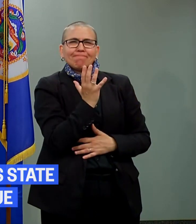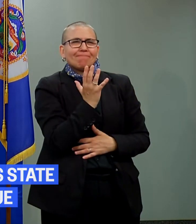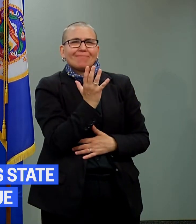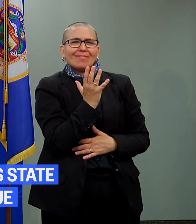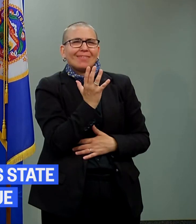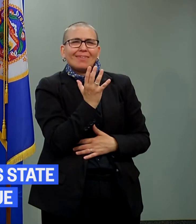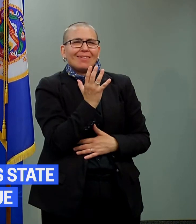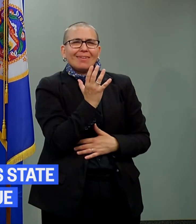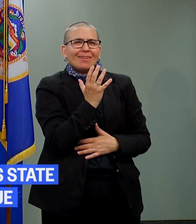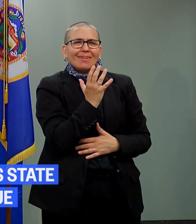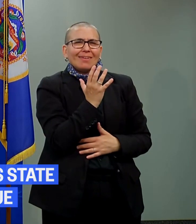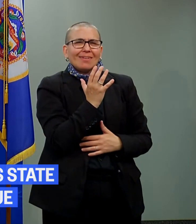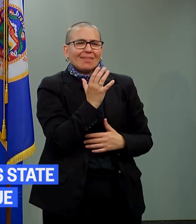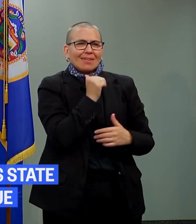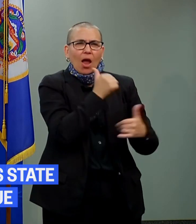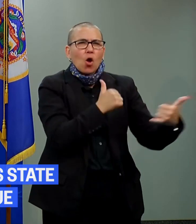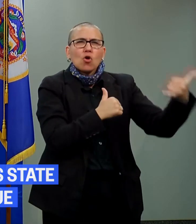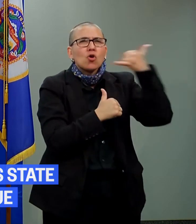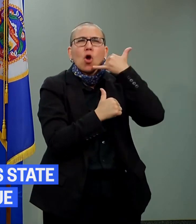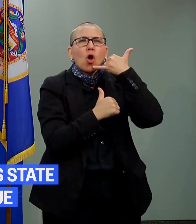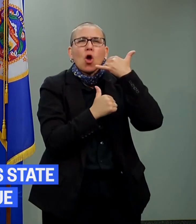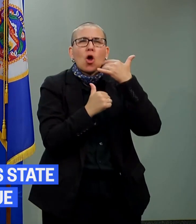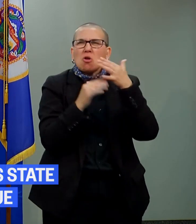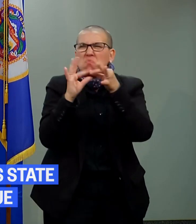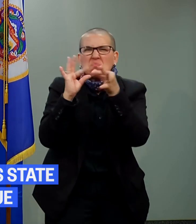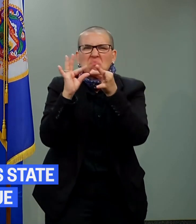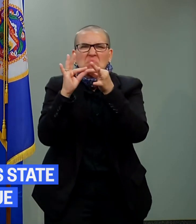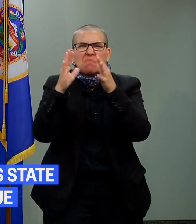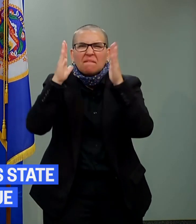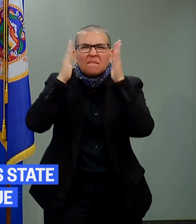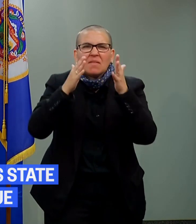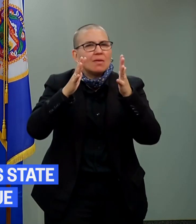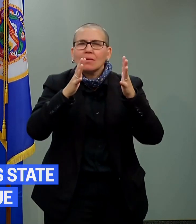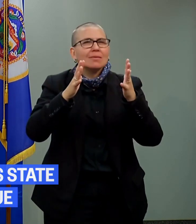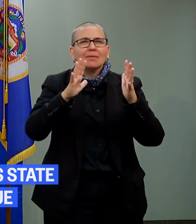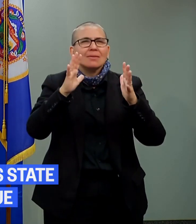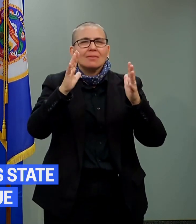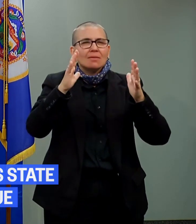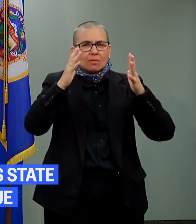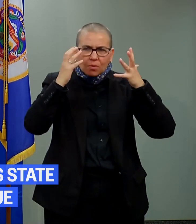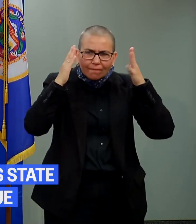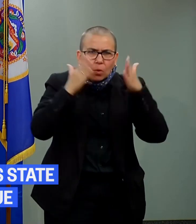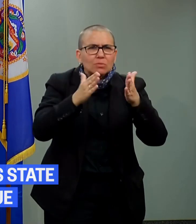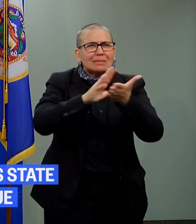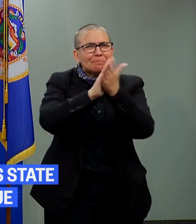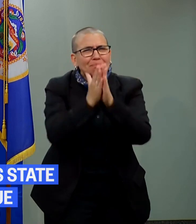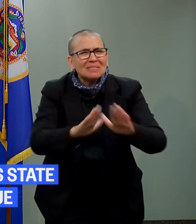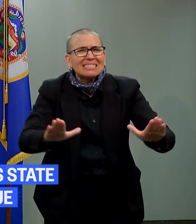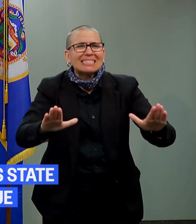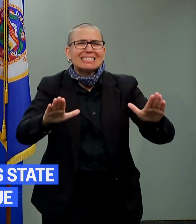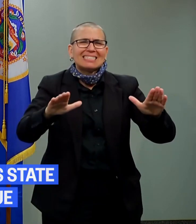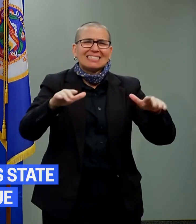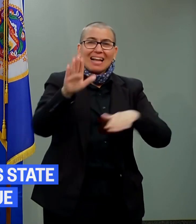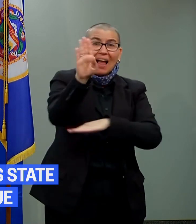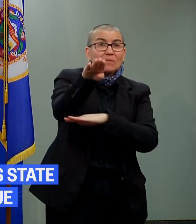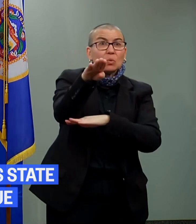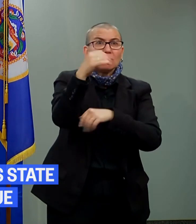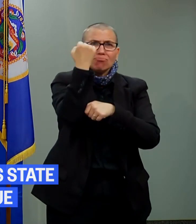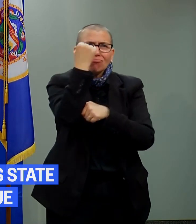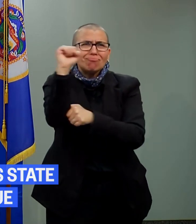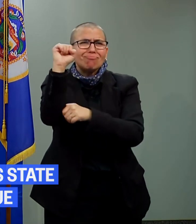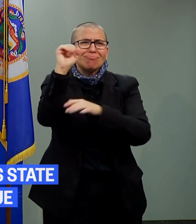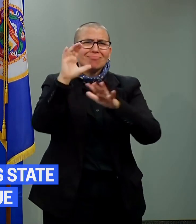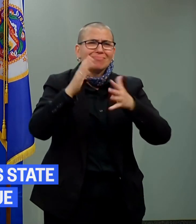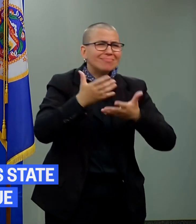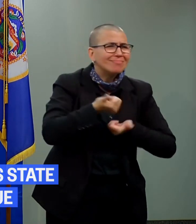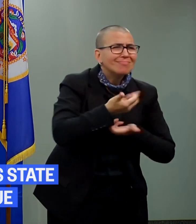in the moment of all of those peaceful protesters down there on Lake Street yesterday afternoon and what they were expressing. That's what